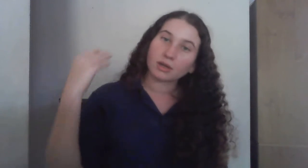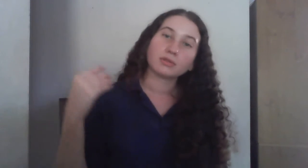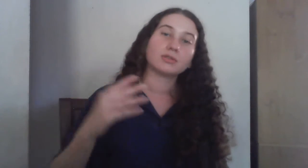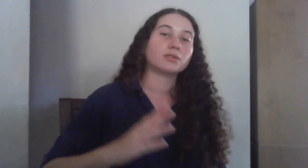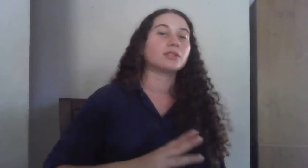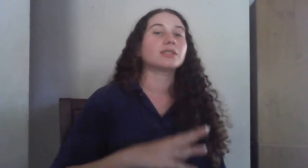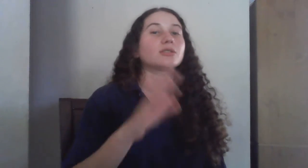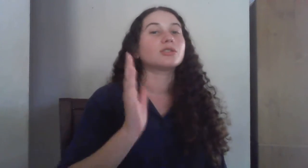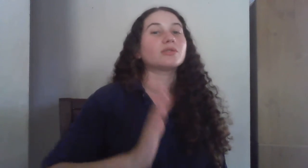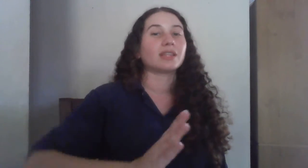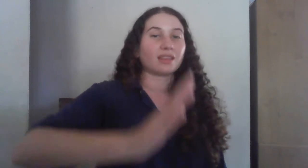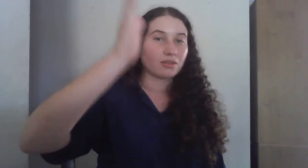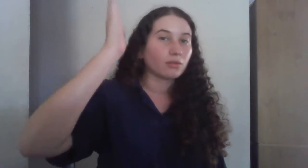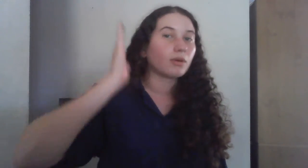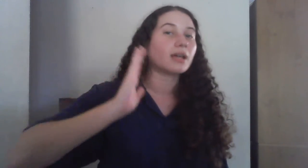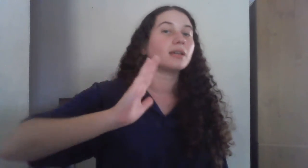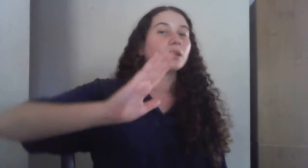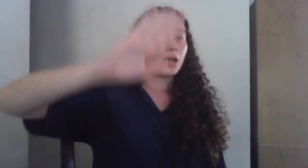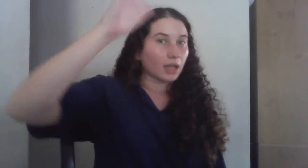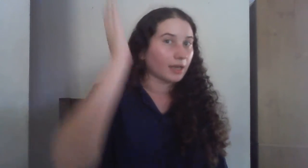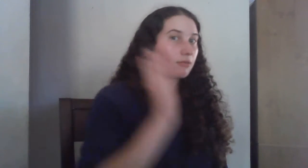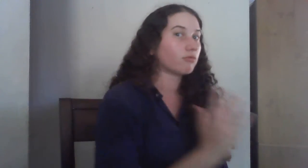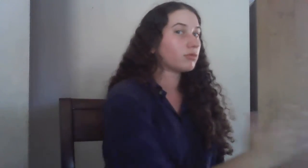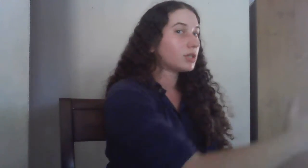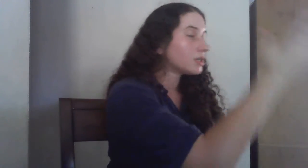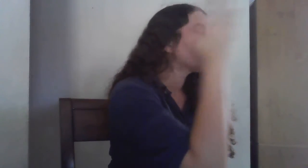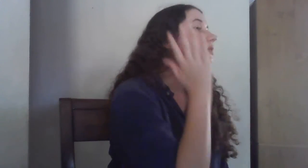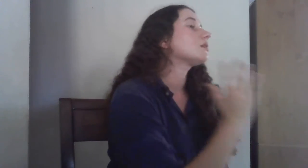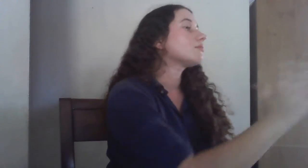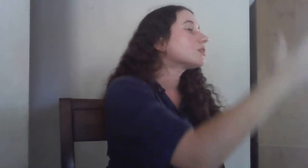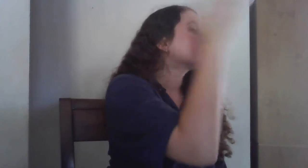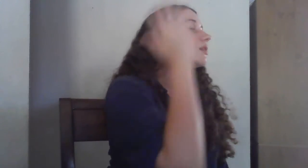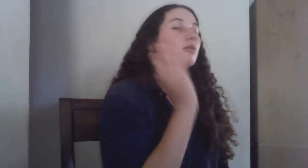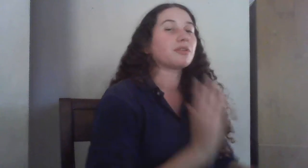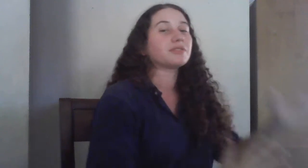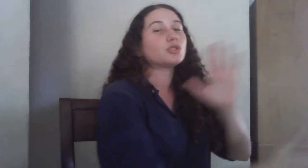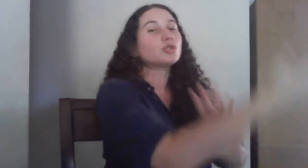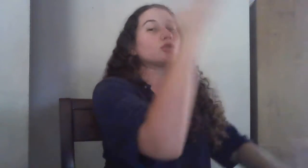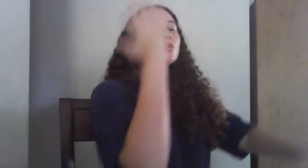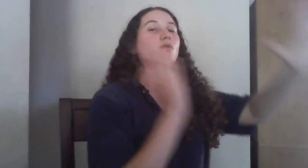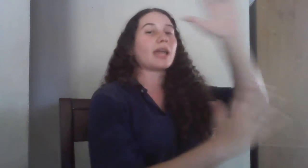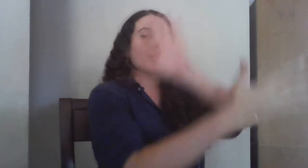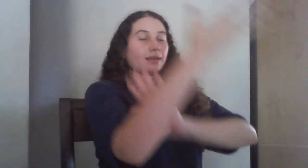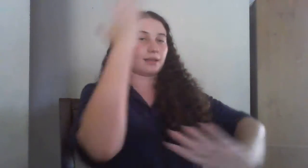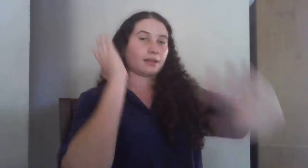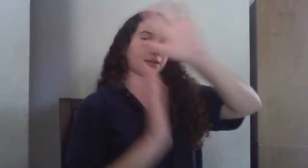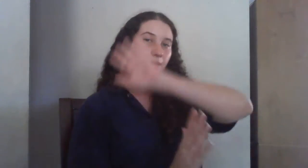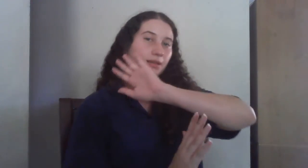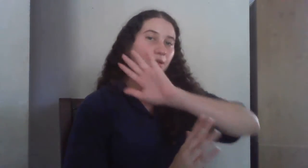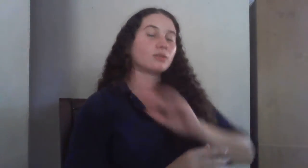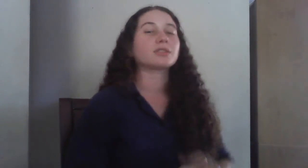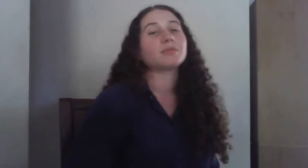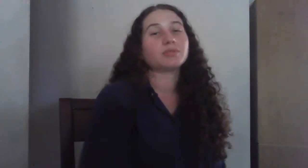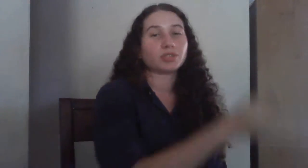ago. You can do it this way, like really, or even two-handed. Or some people just